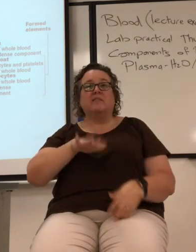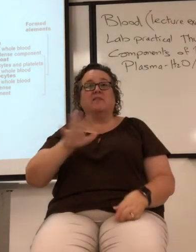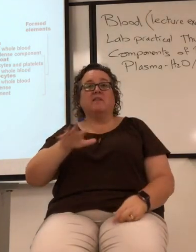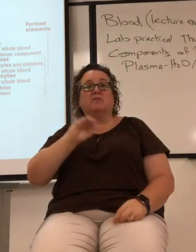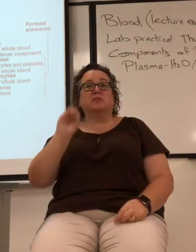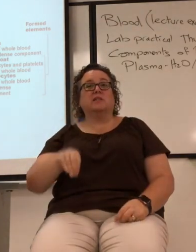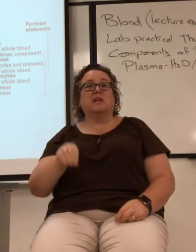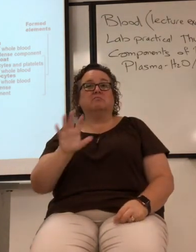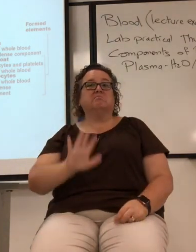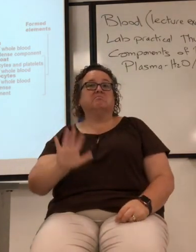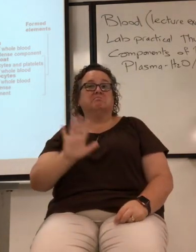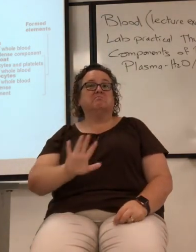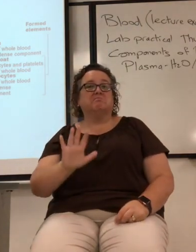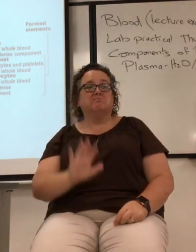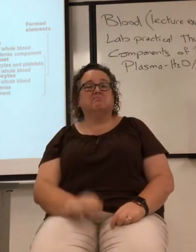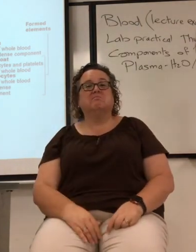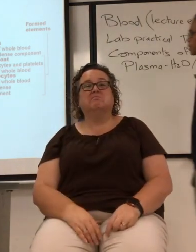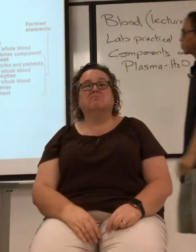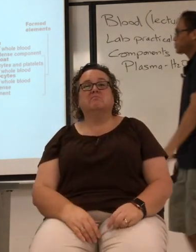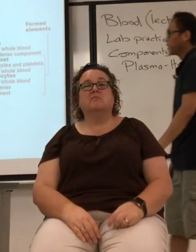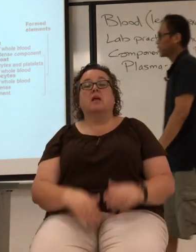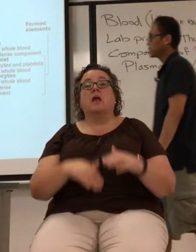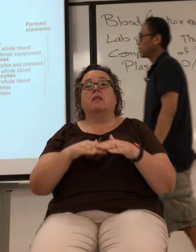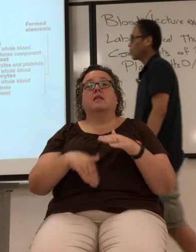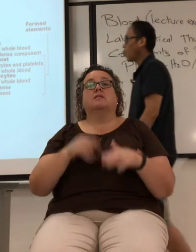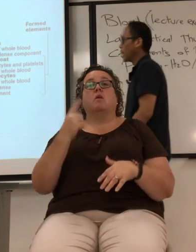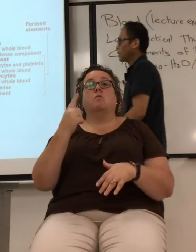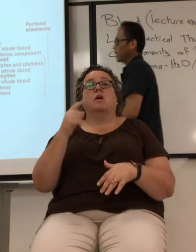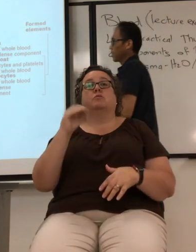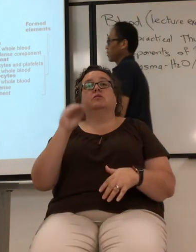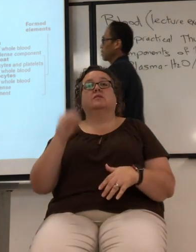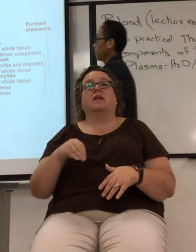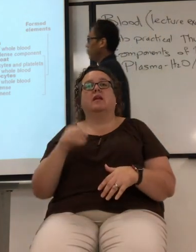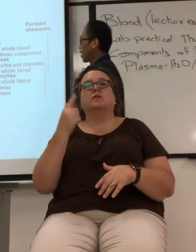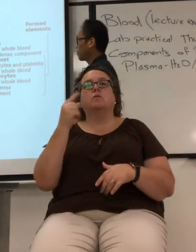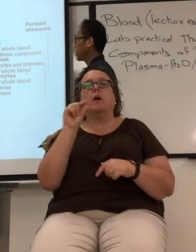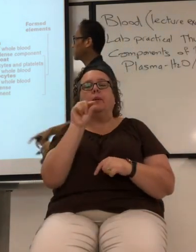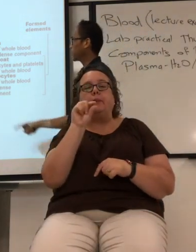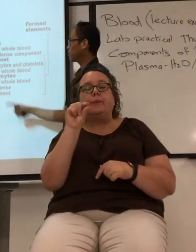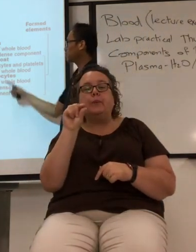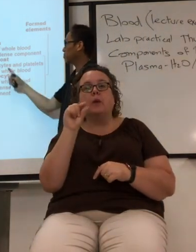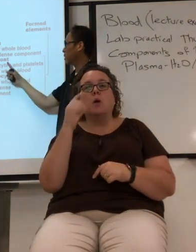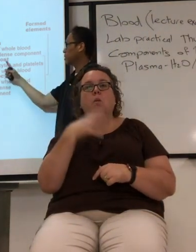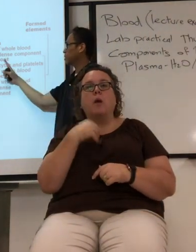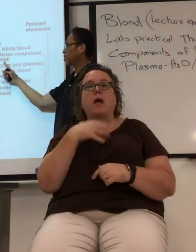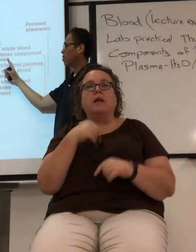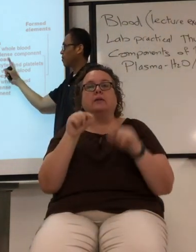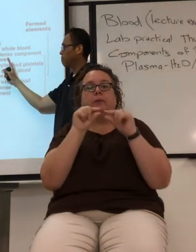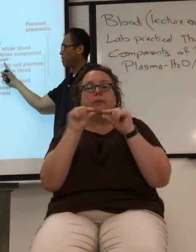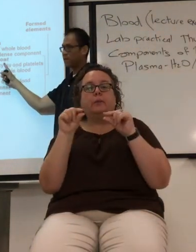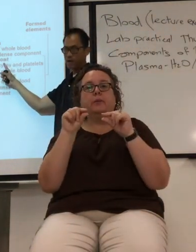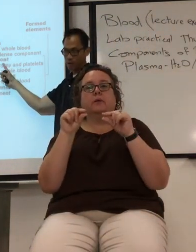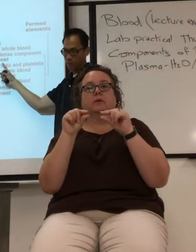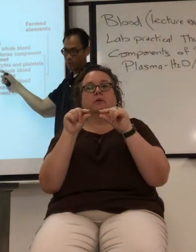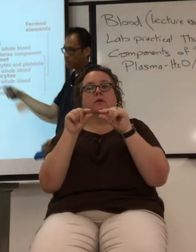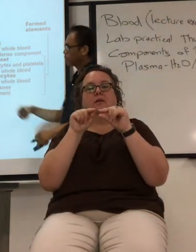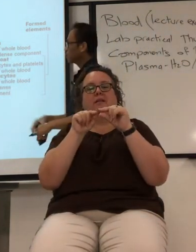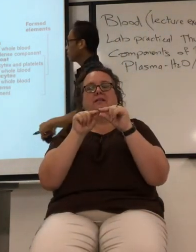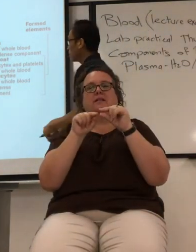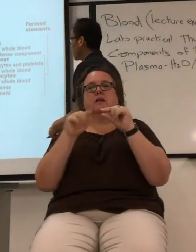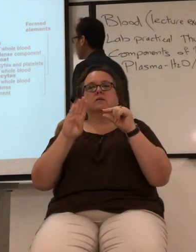55%. About less than 1% is a little white layer of white blood cells and platelets called the buffy